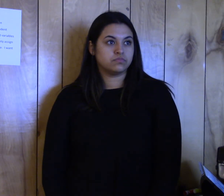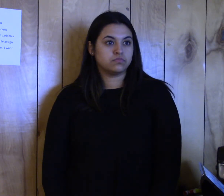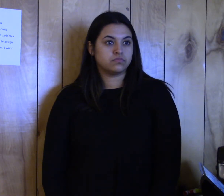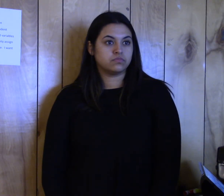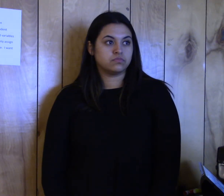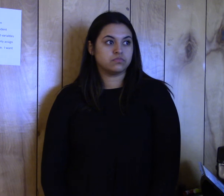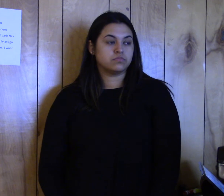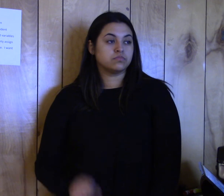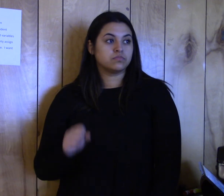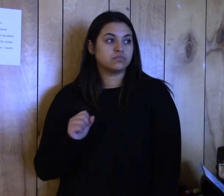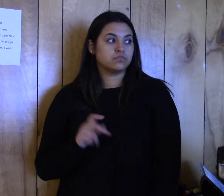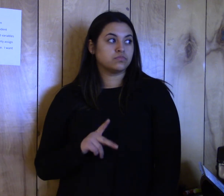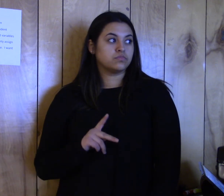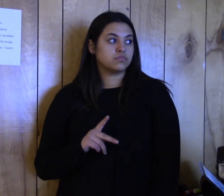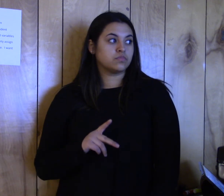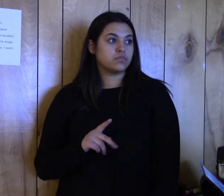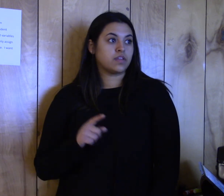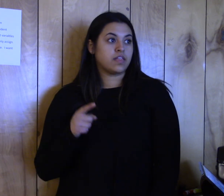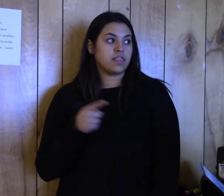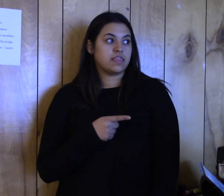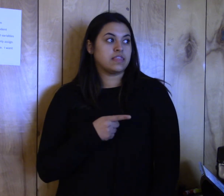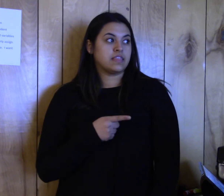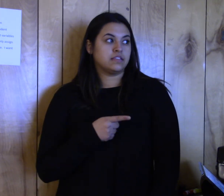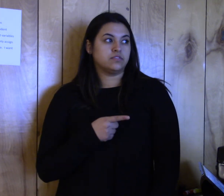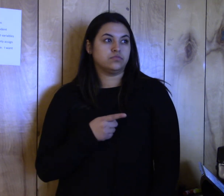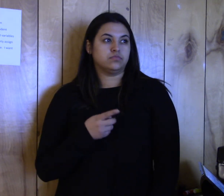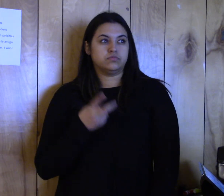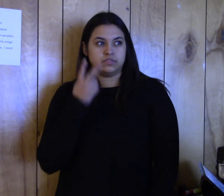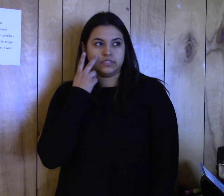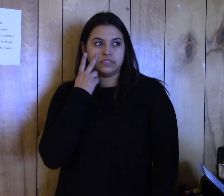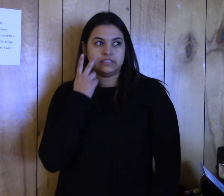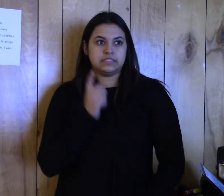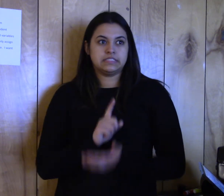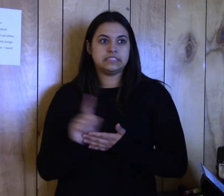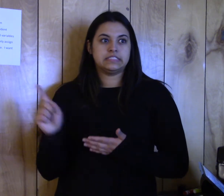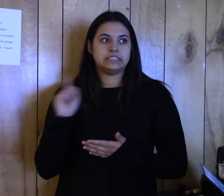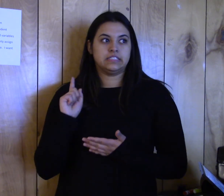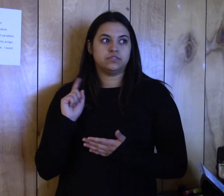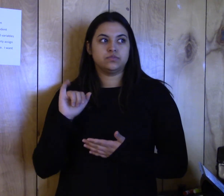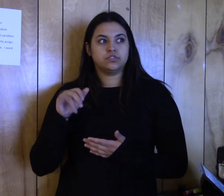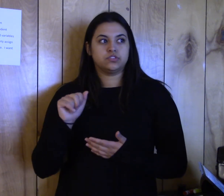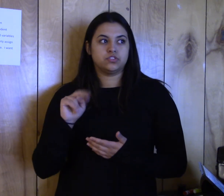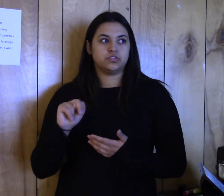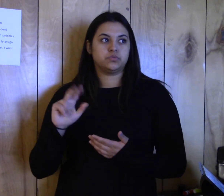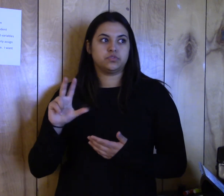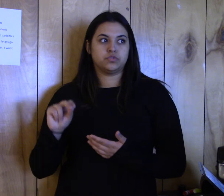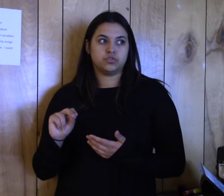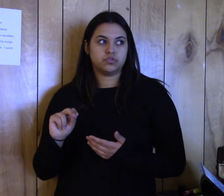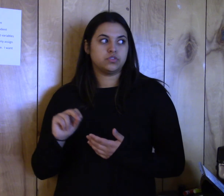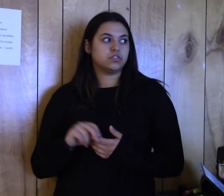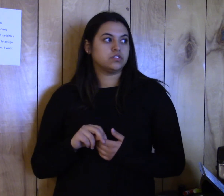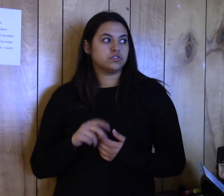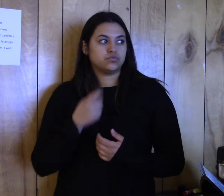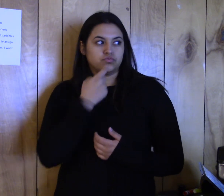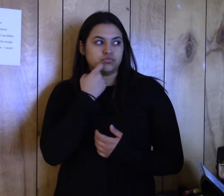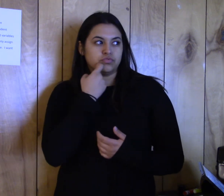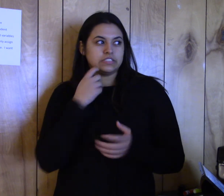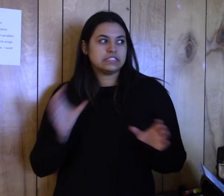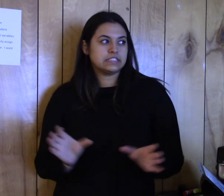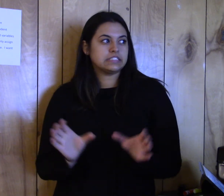Okay, so this is where we were the last time we met, was on January 30th, recent action. And we started talking about it. We